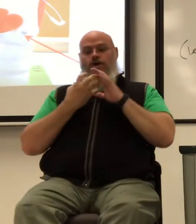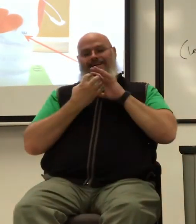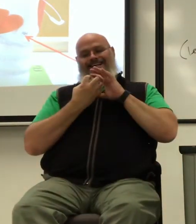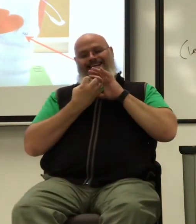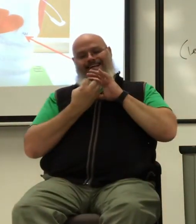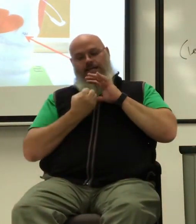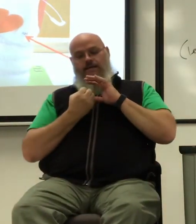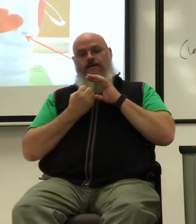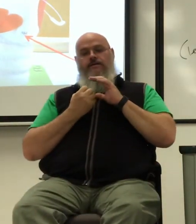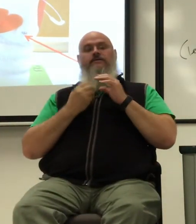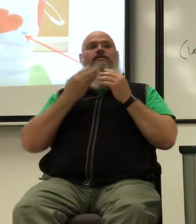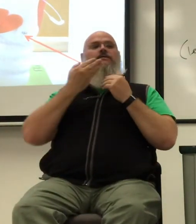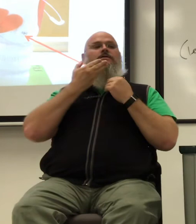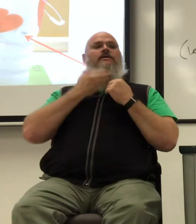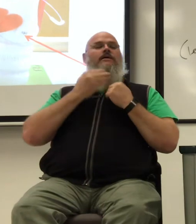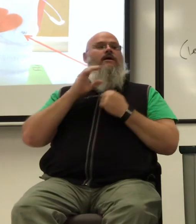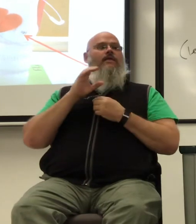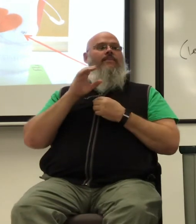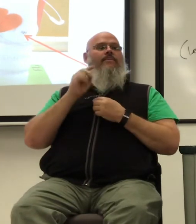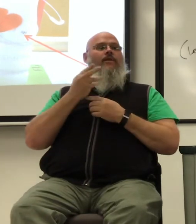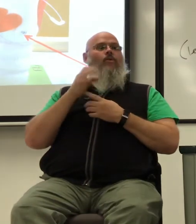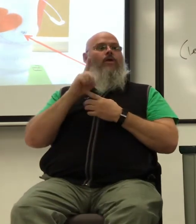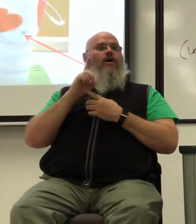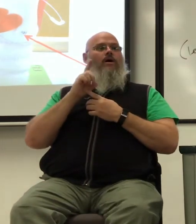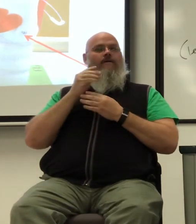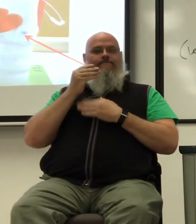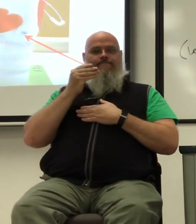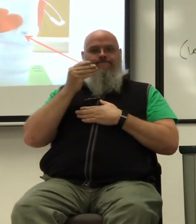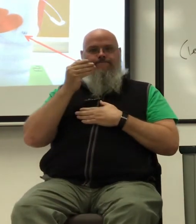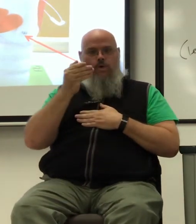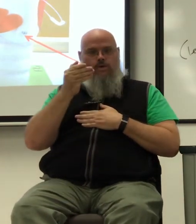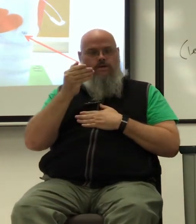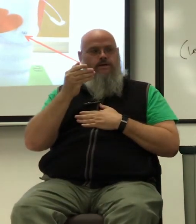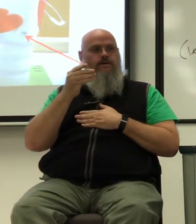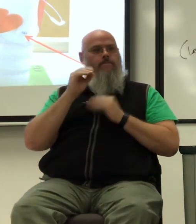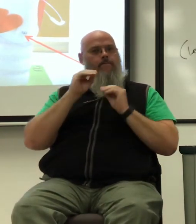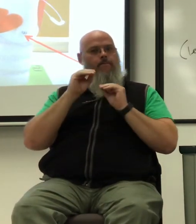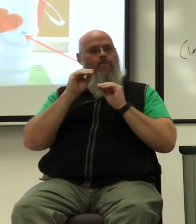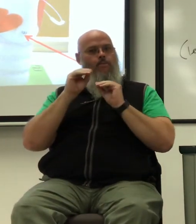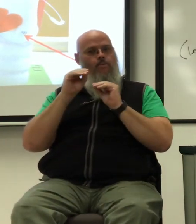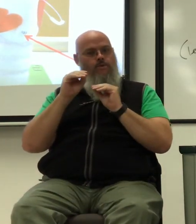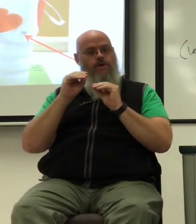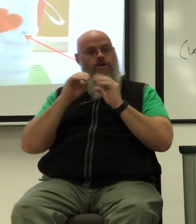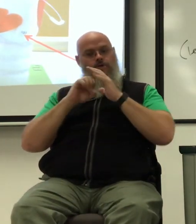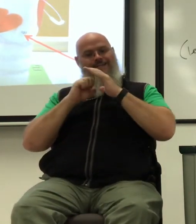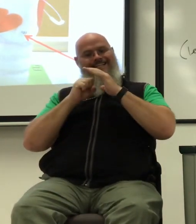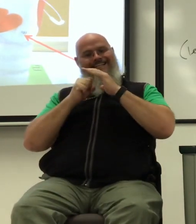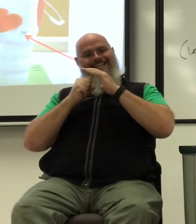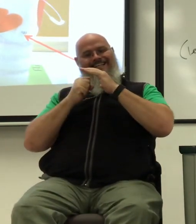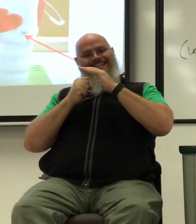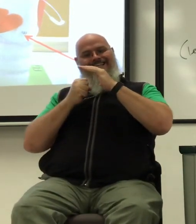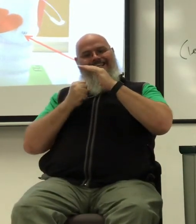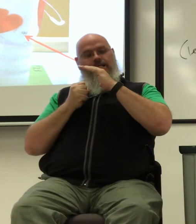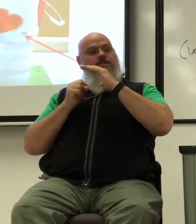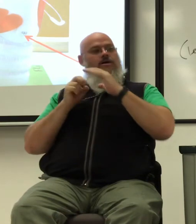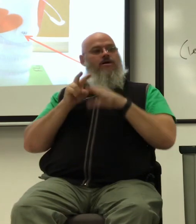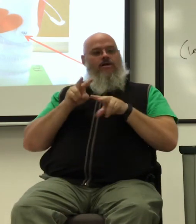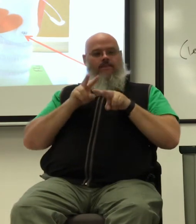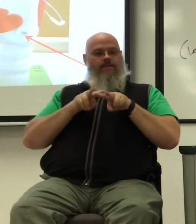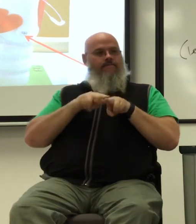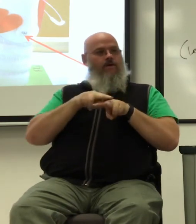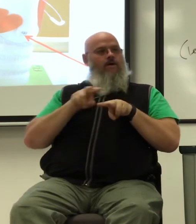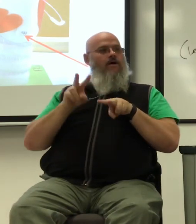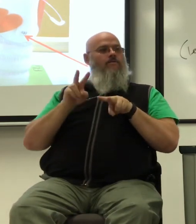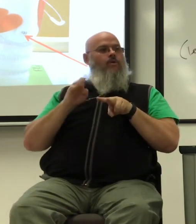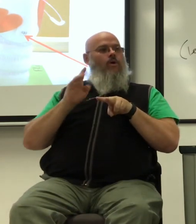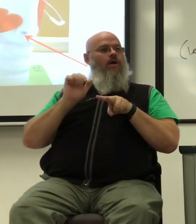it tilts the thyroid cartilage forward. And in doing so, you kind of tense the vocal cords inside, okay,